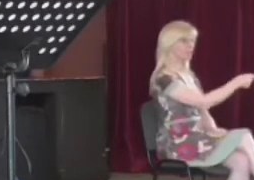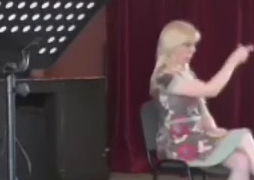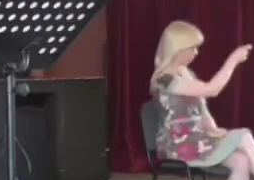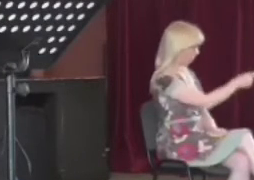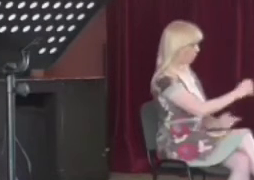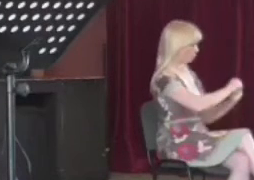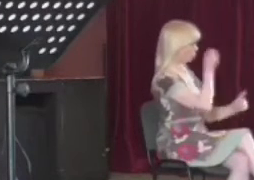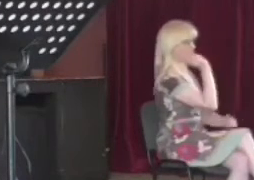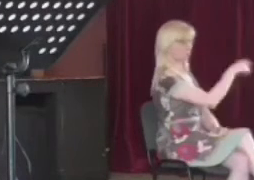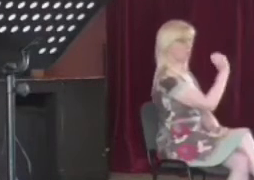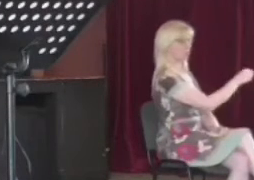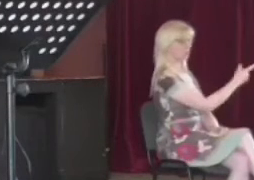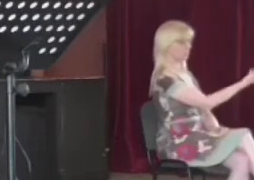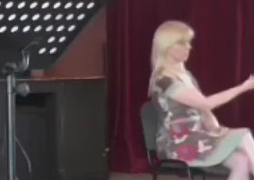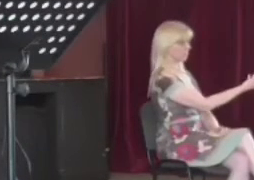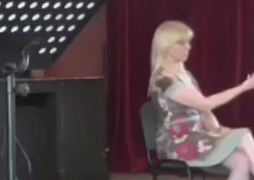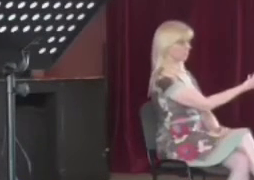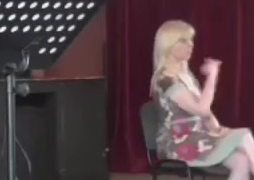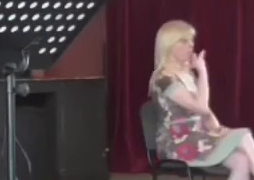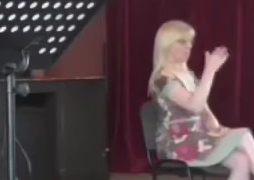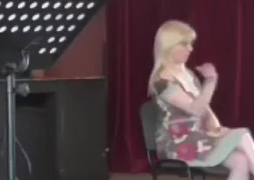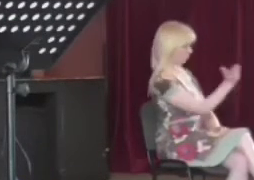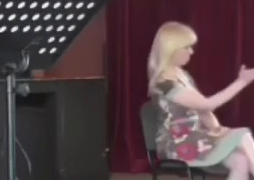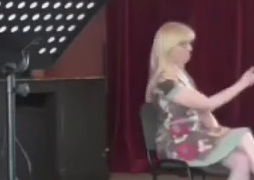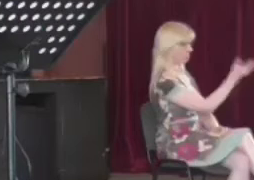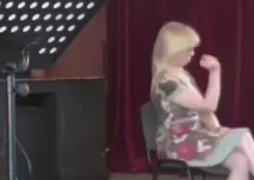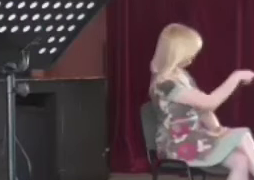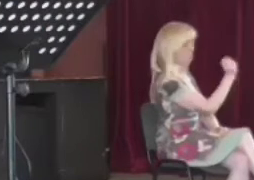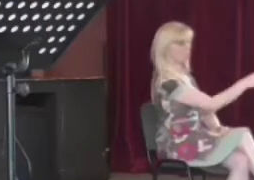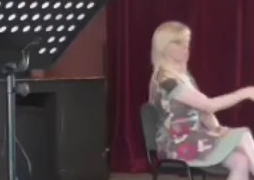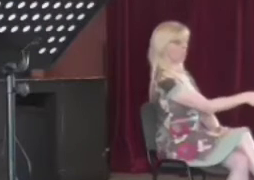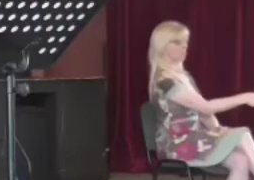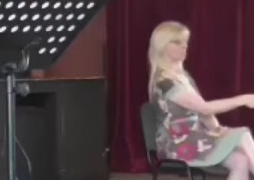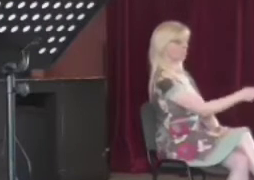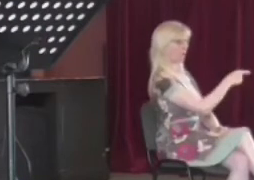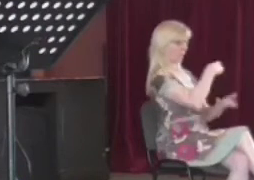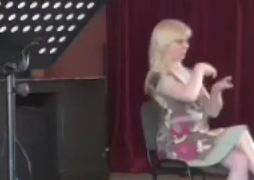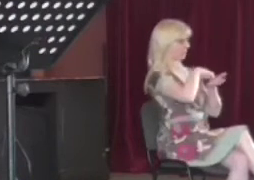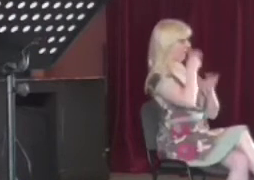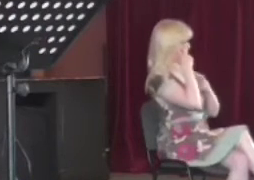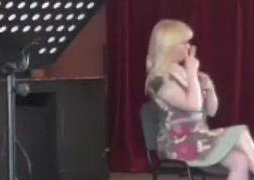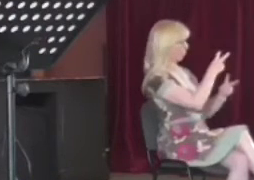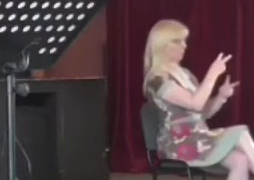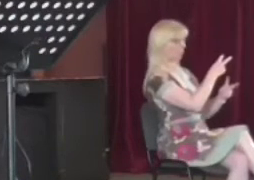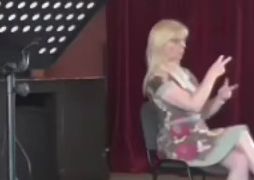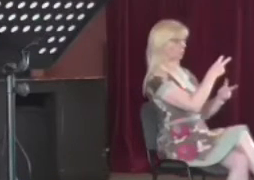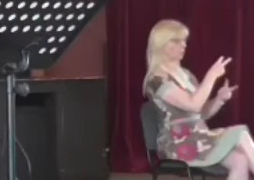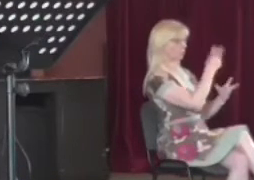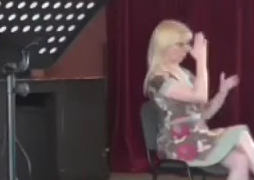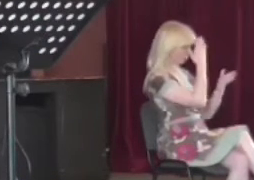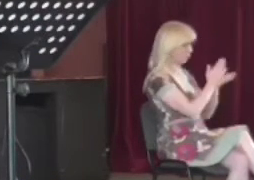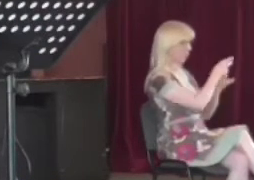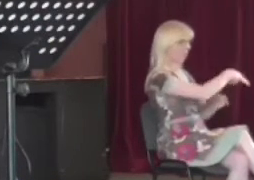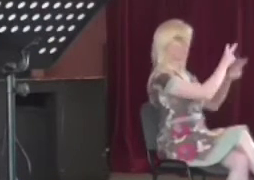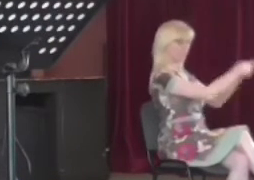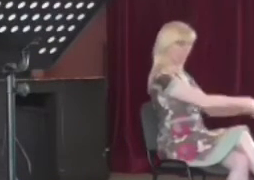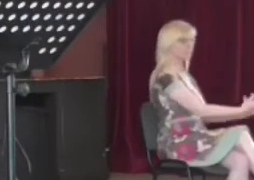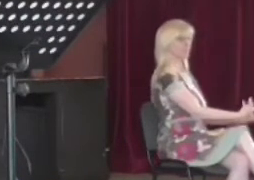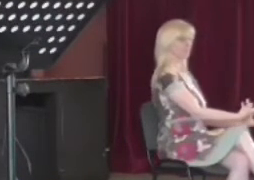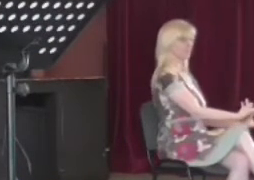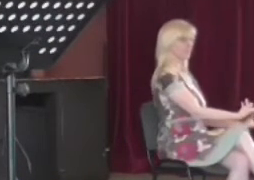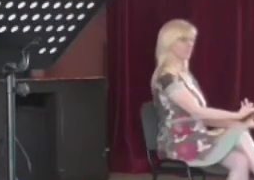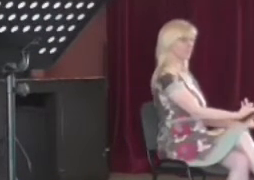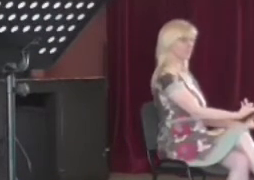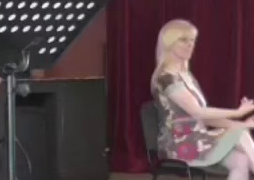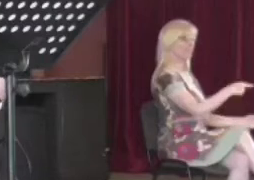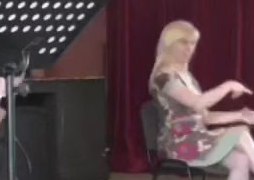life where people still condemn him for who he is now. He still faces persecution now. And there are times like